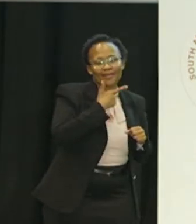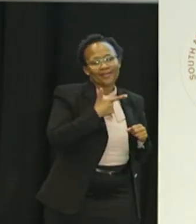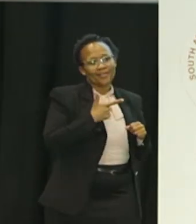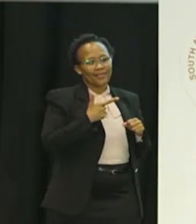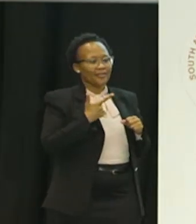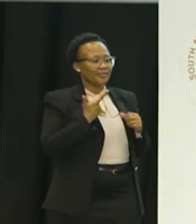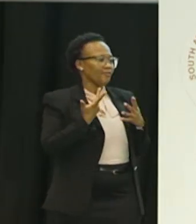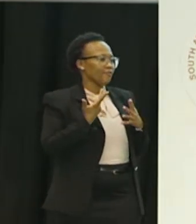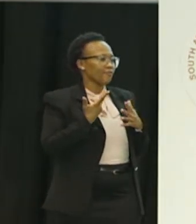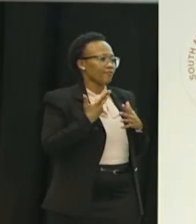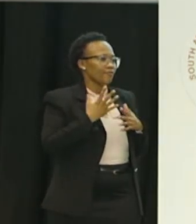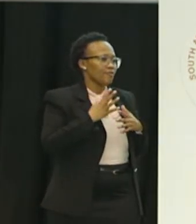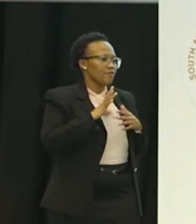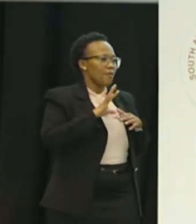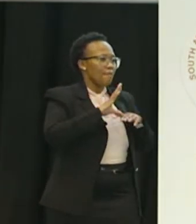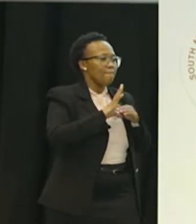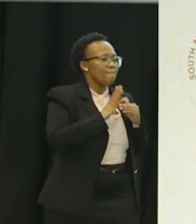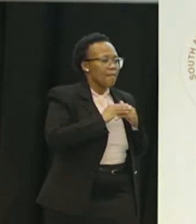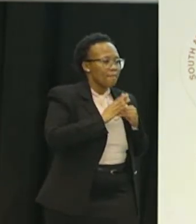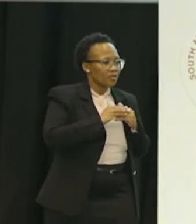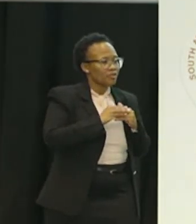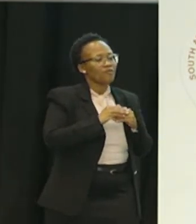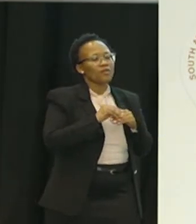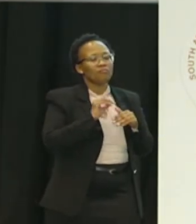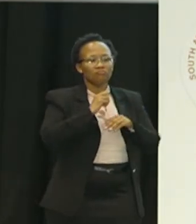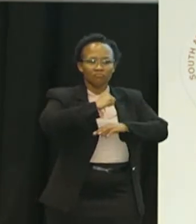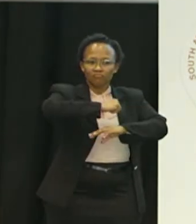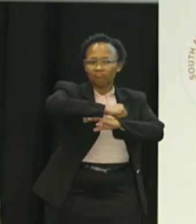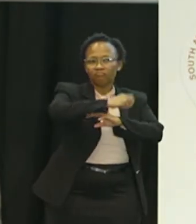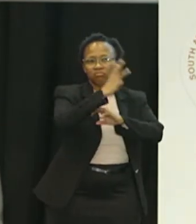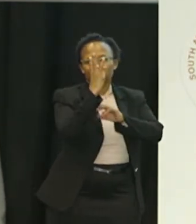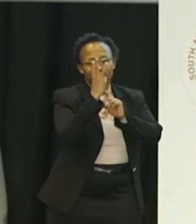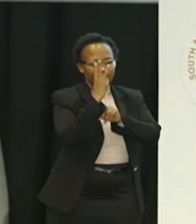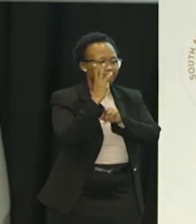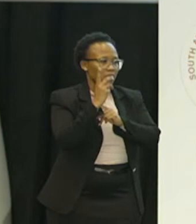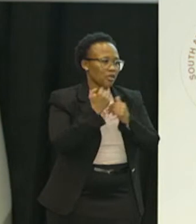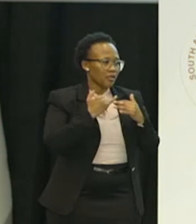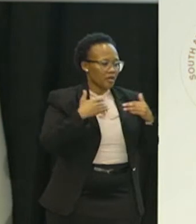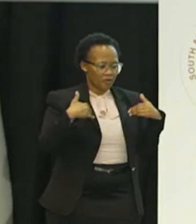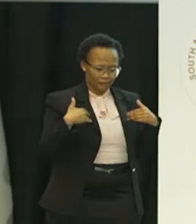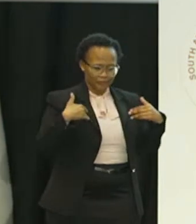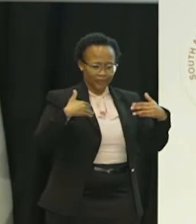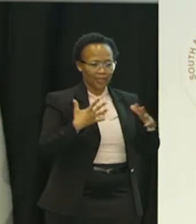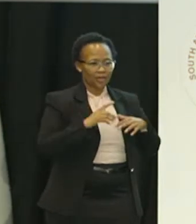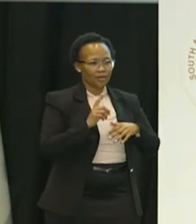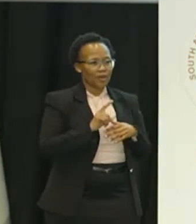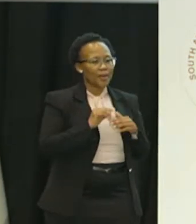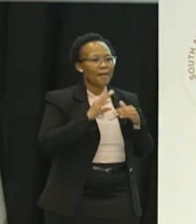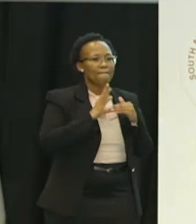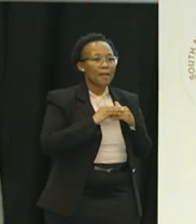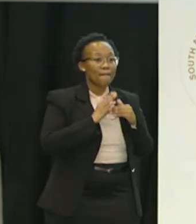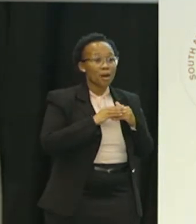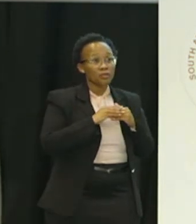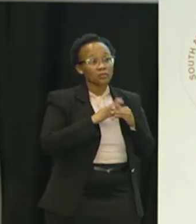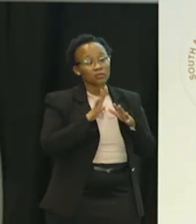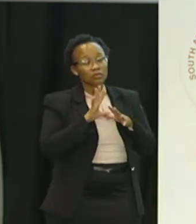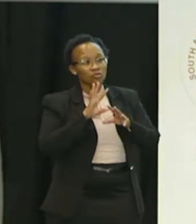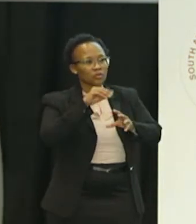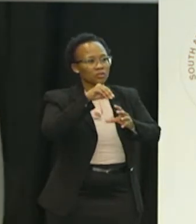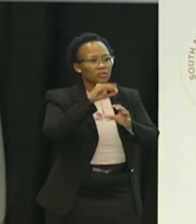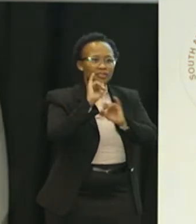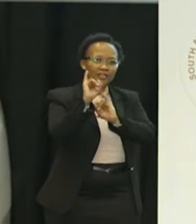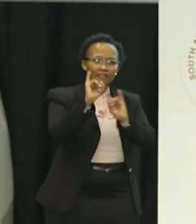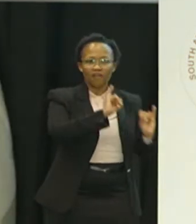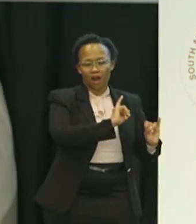key population, else they would not use it. And it would be sad to invite members of the key population into a clinic that we say is a